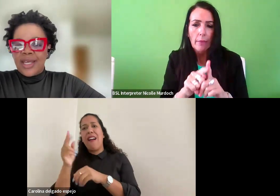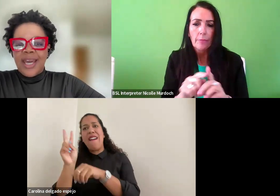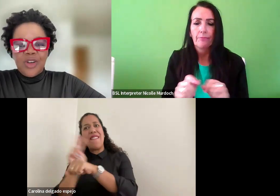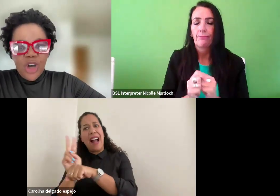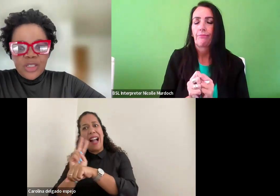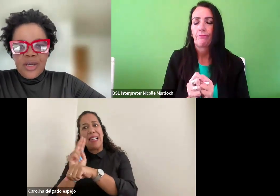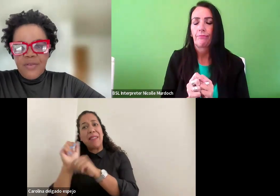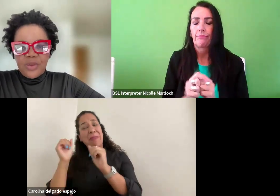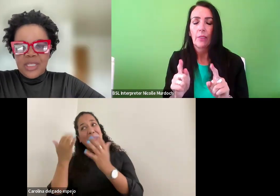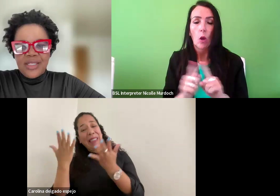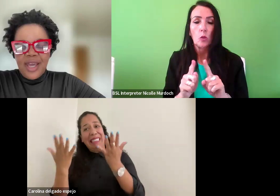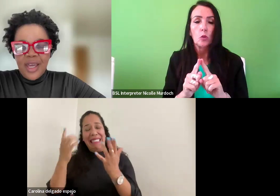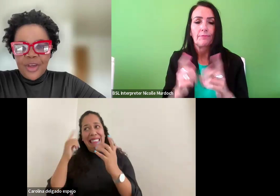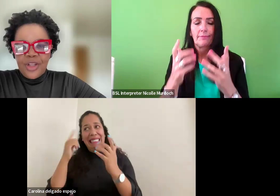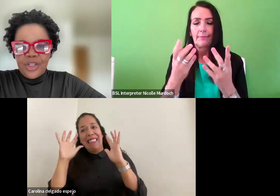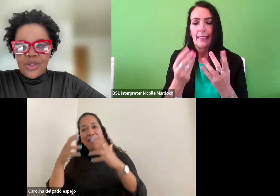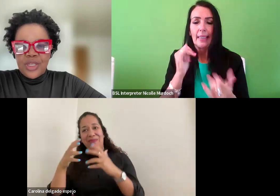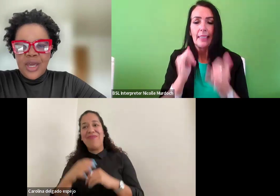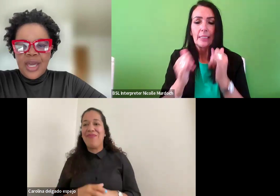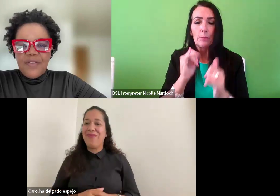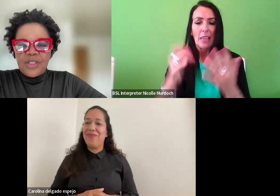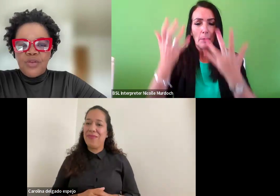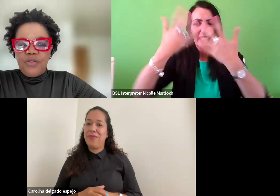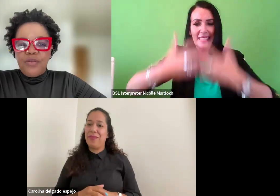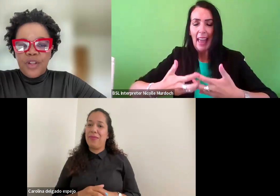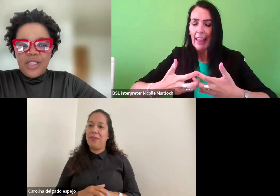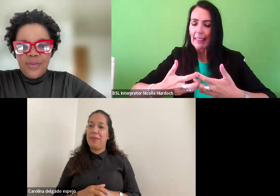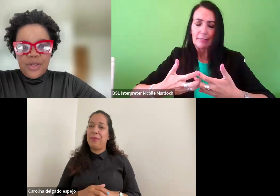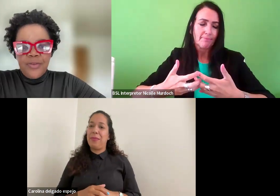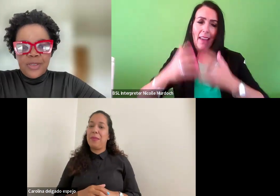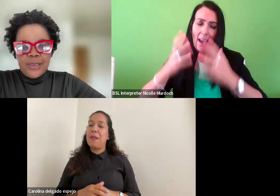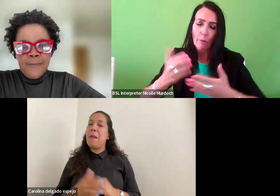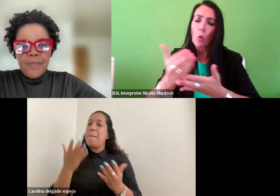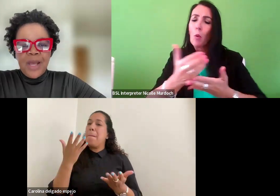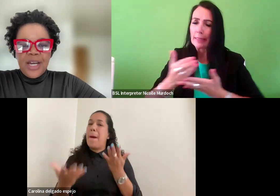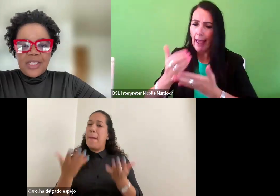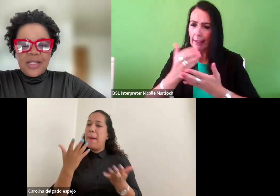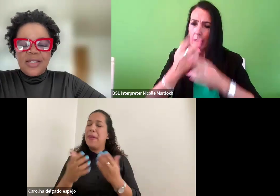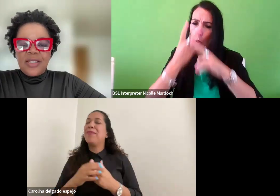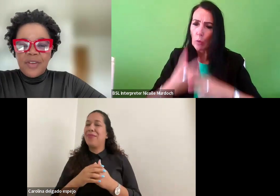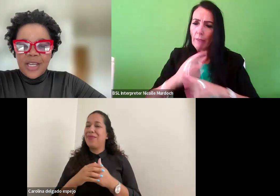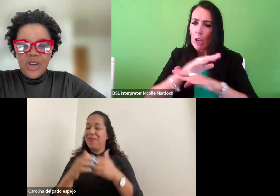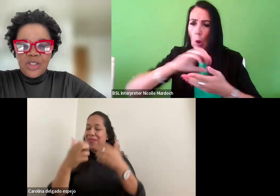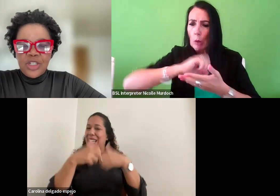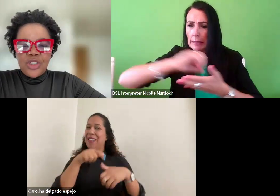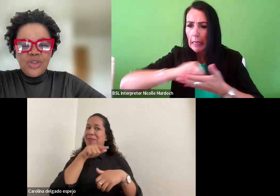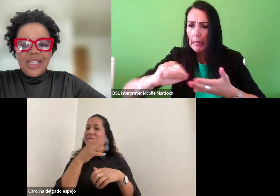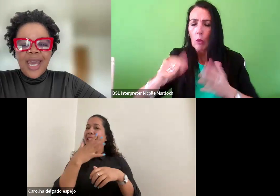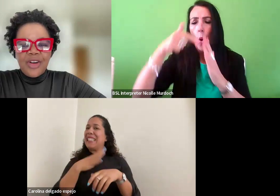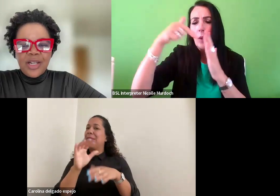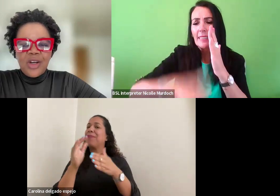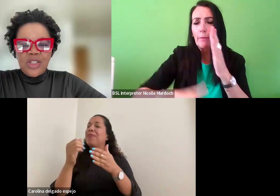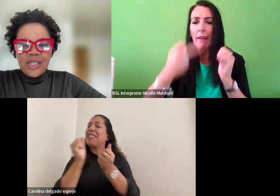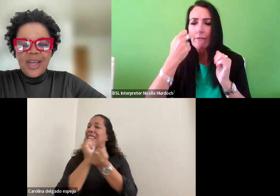good, cannot afford these ethical issues if it is to fulfill its purpose. Thus, civic technology